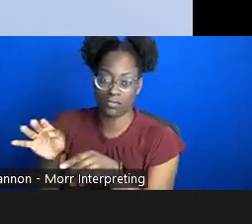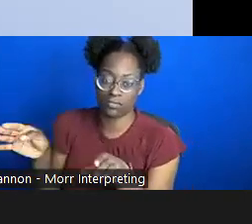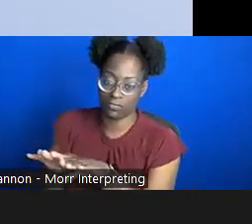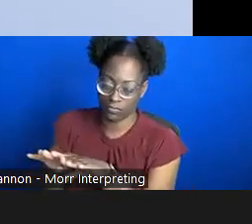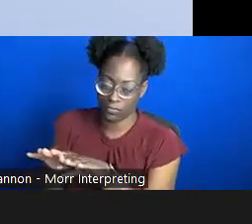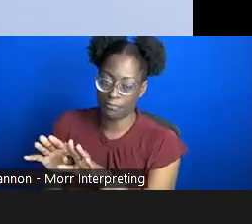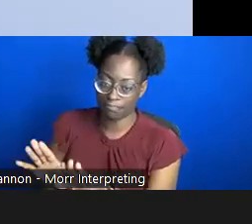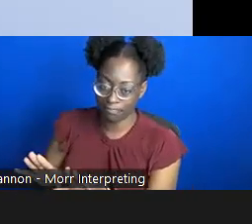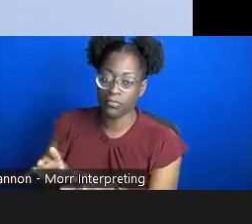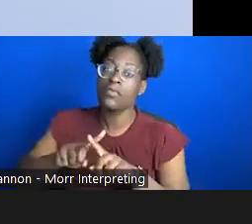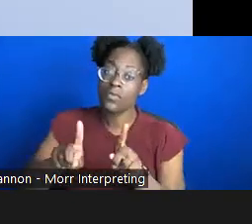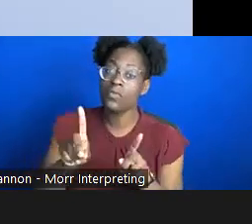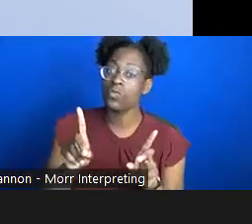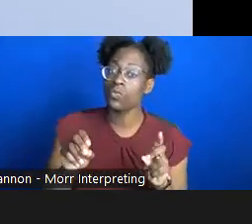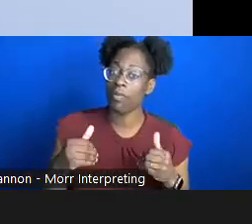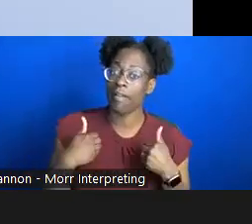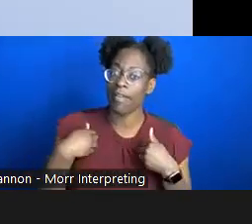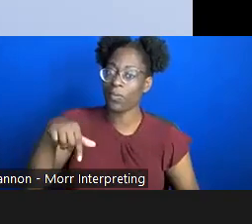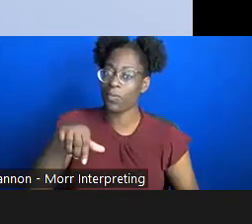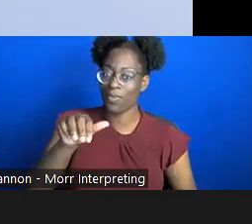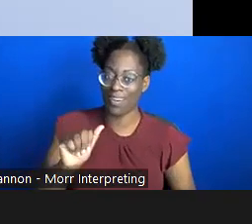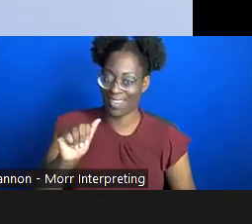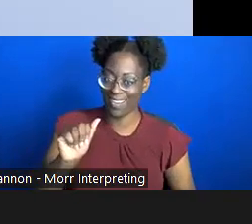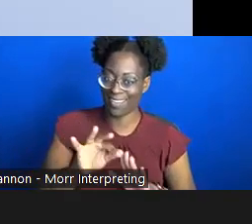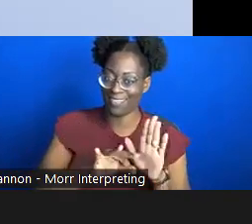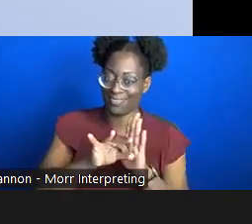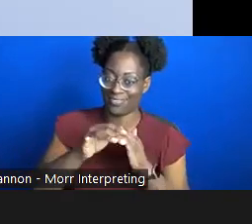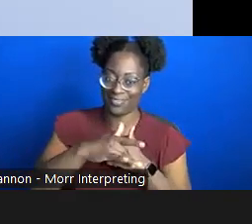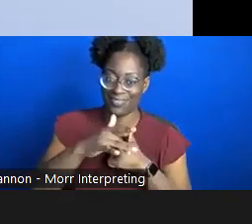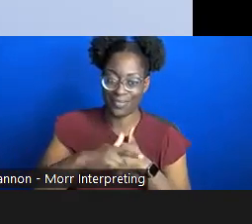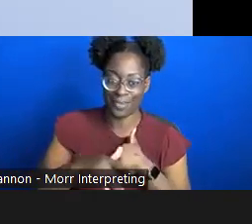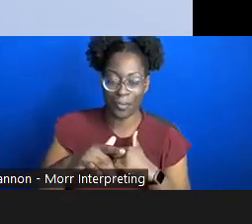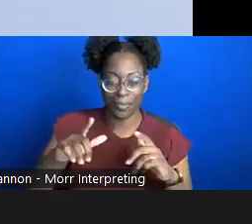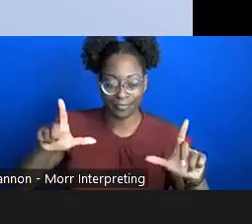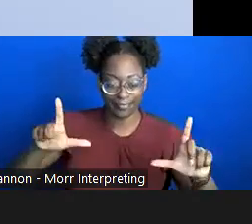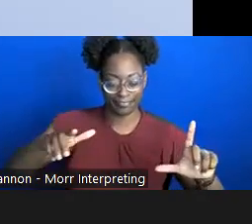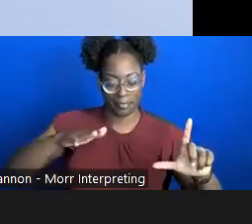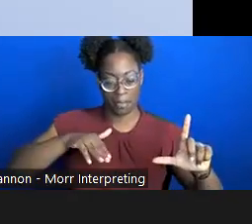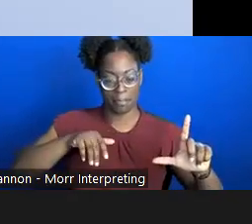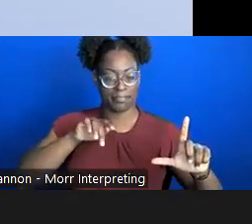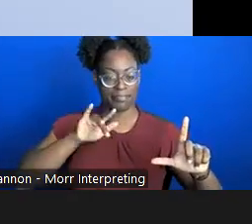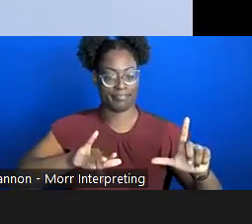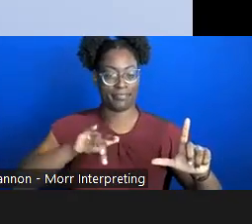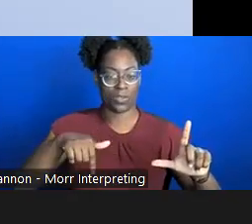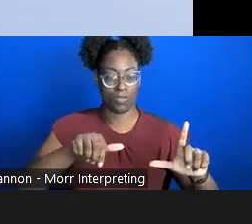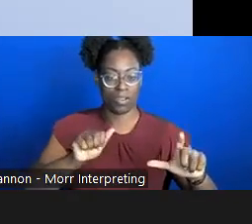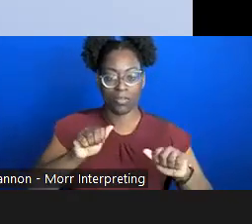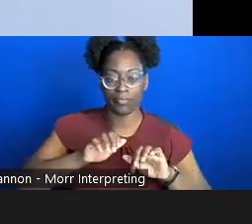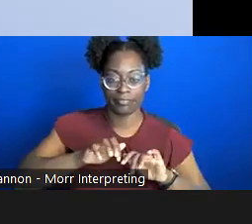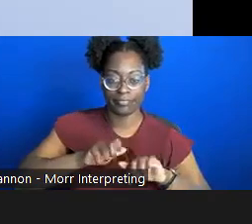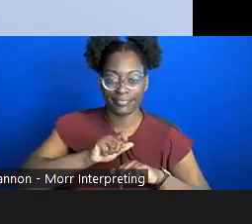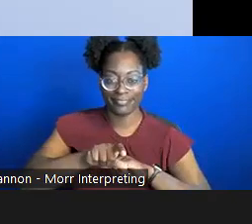lot. So having said all that, let's get the program started by introducing our artist, Delana.